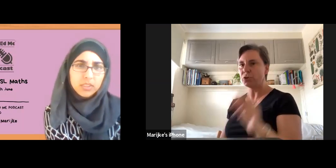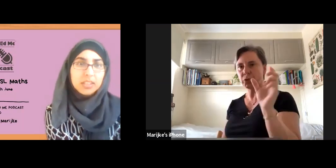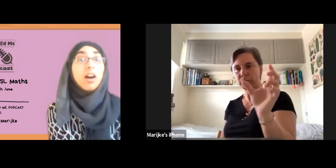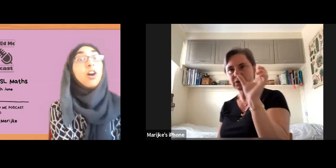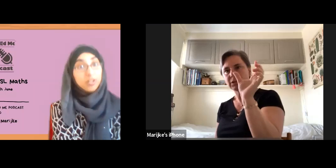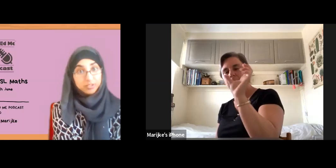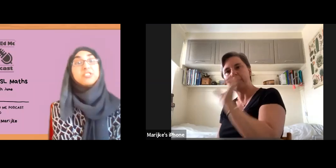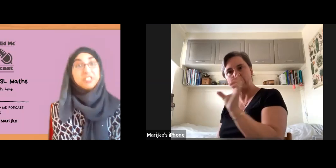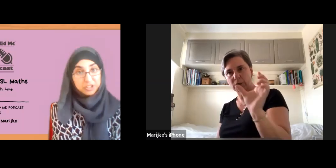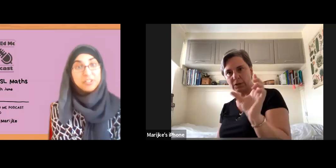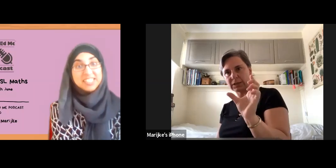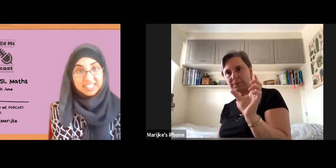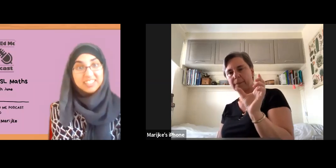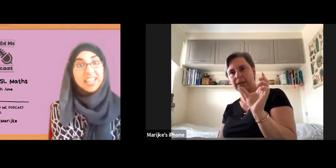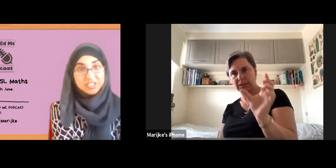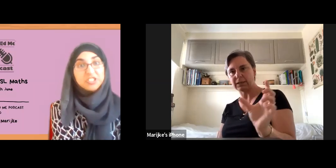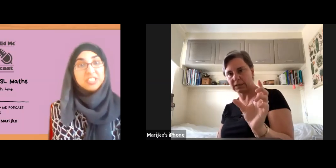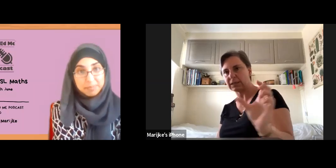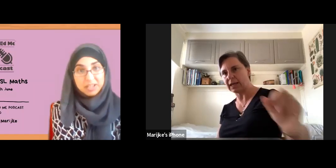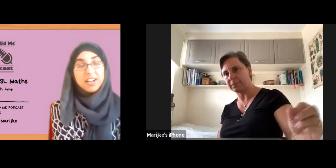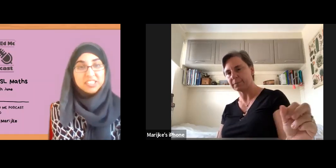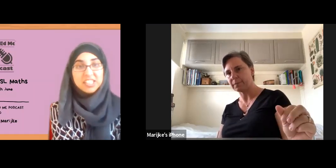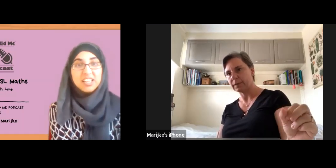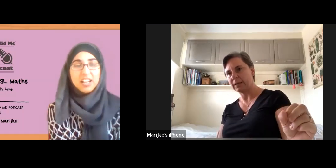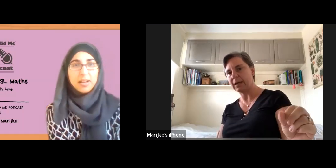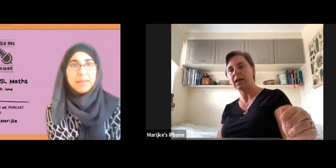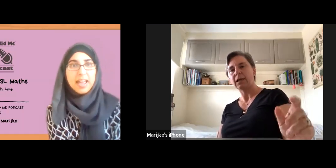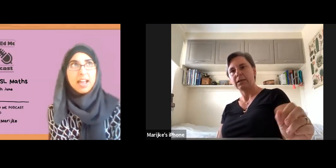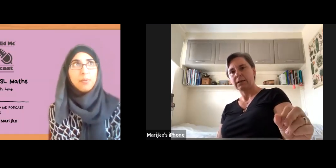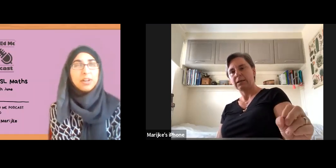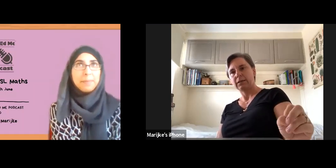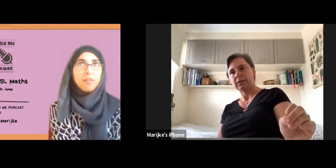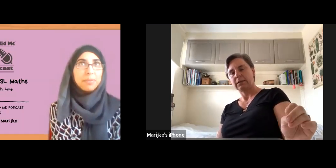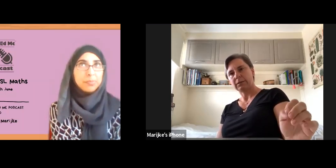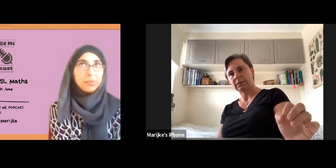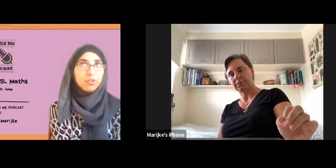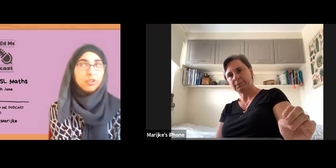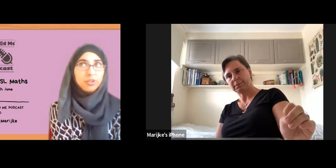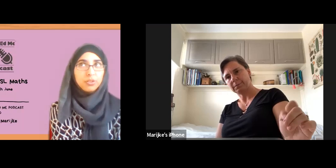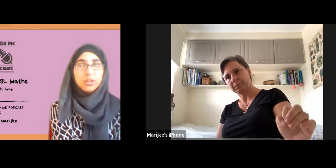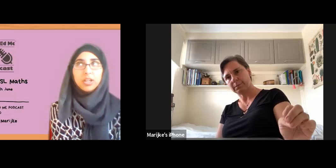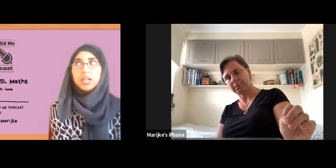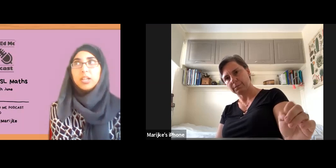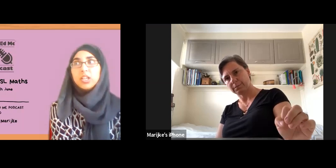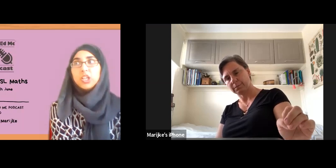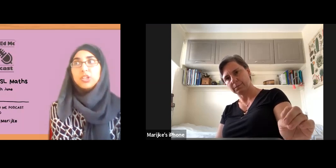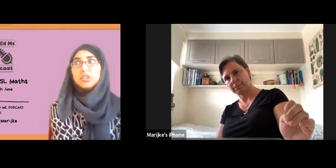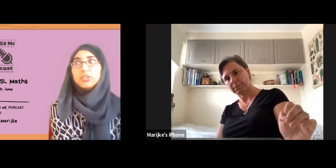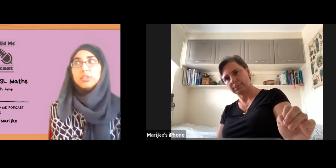use the main words. Storytelling, just using the main words. Yeah. What about people who